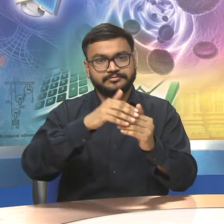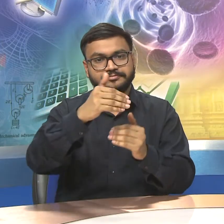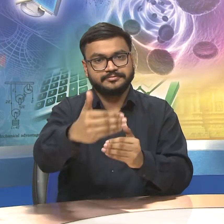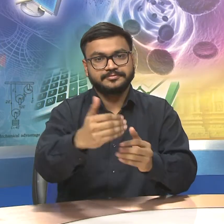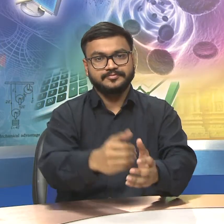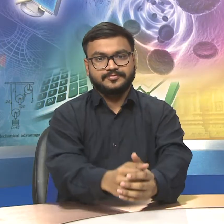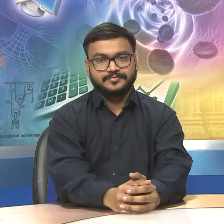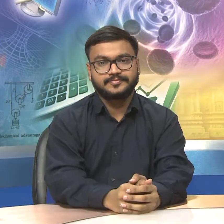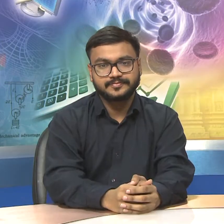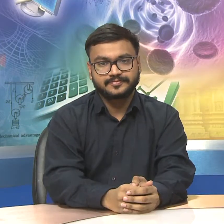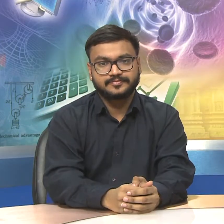So let's begin.